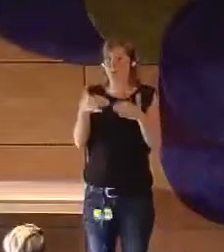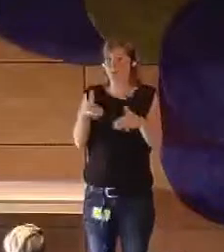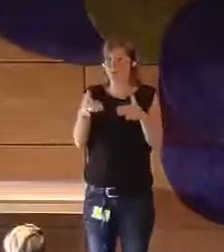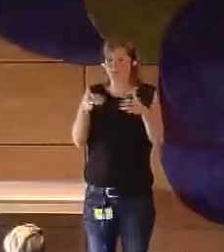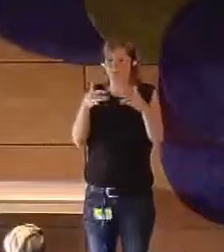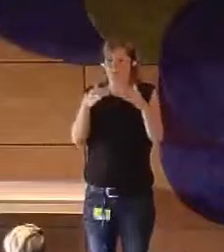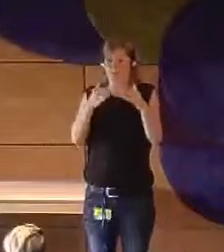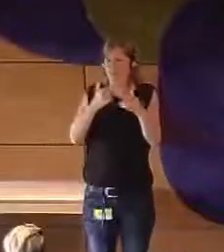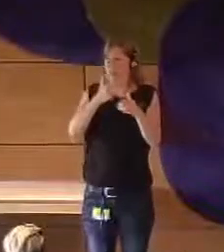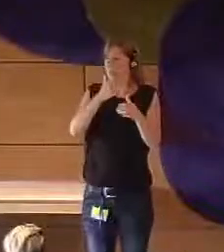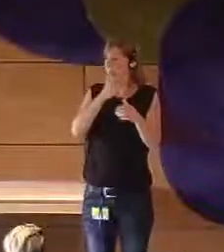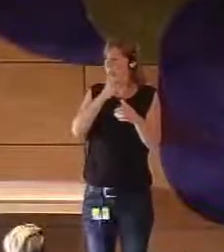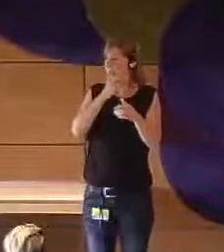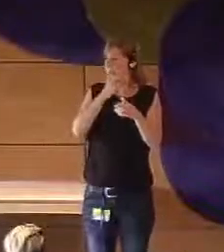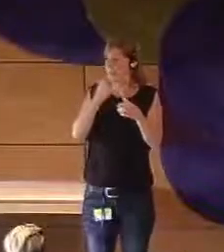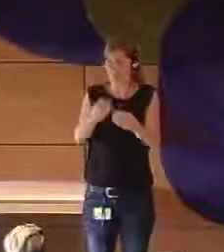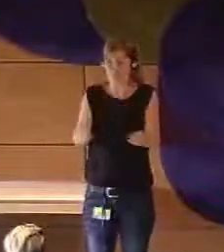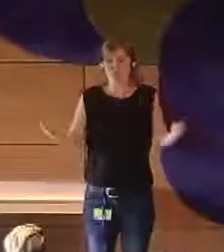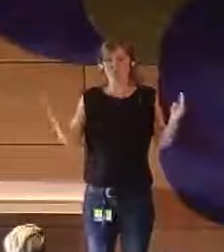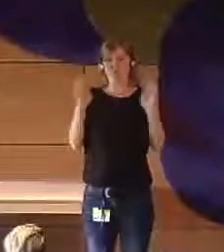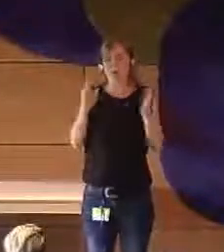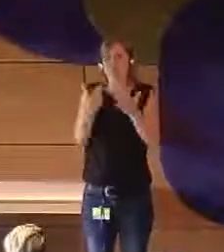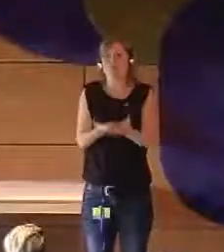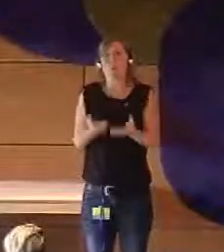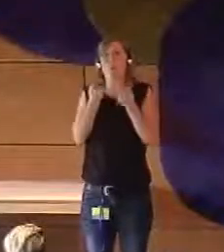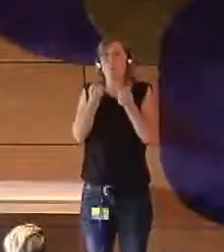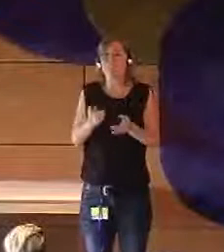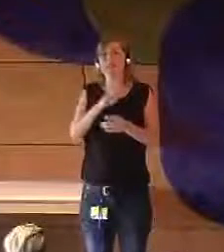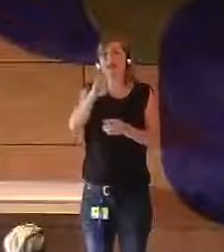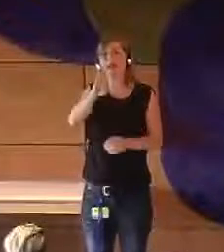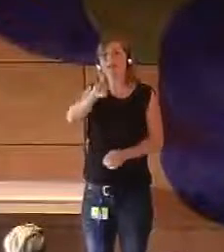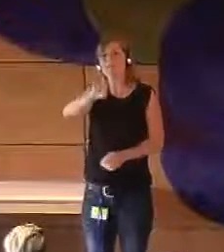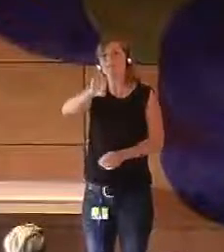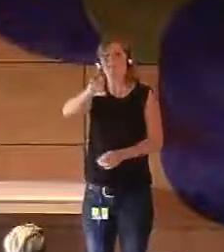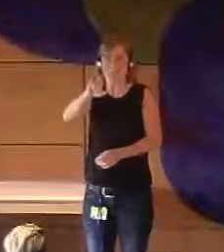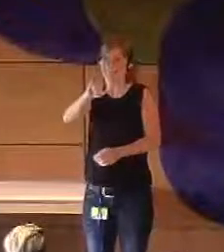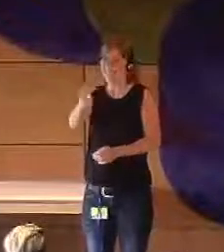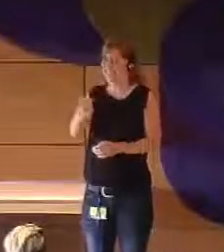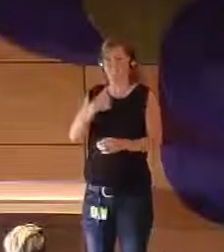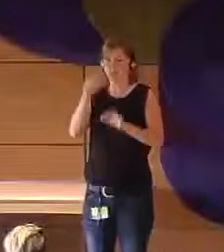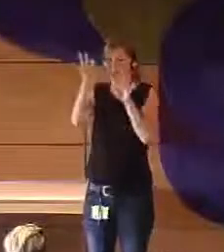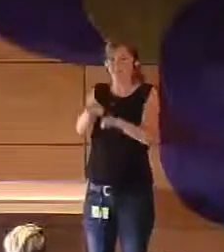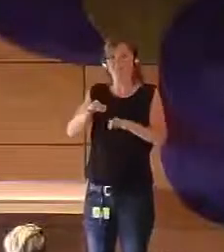because we're not going to vote for Brexit because we want to be part of Europe. So thank you very much indeed for that.